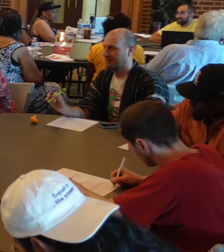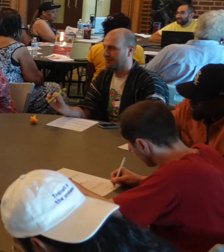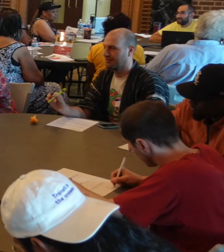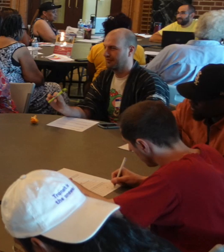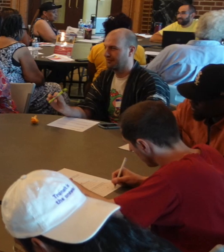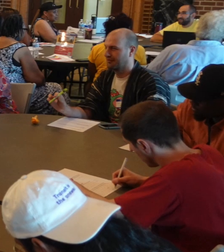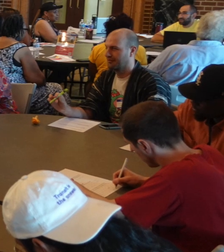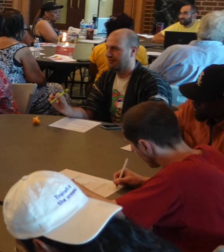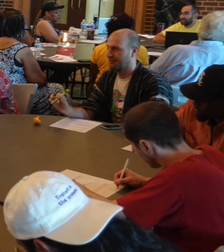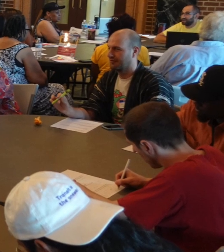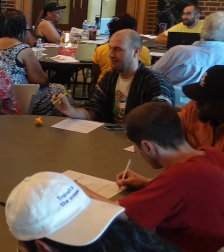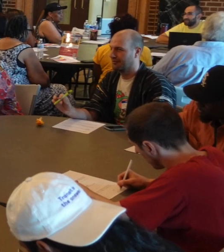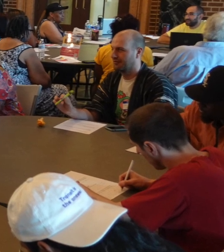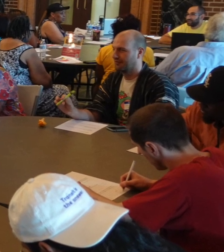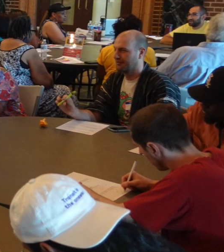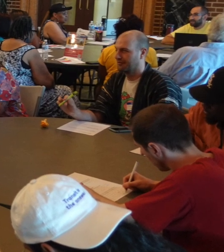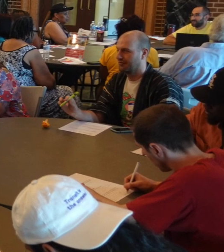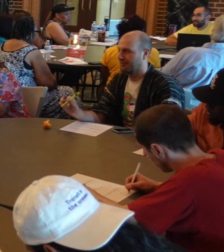placemaking.